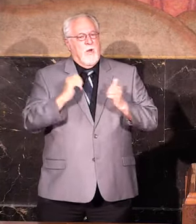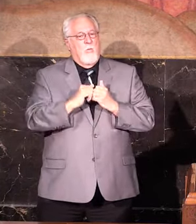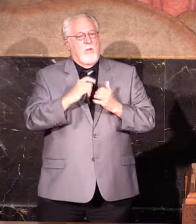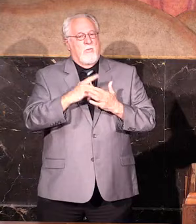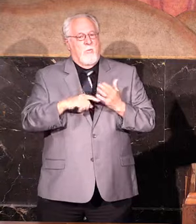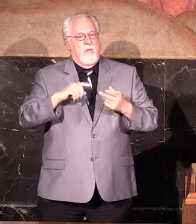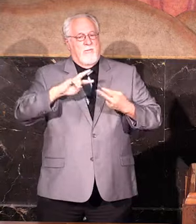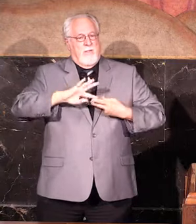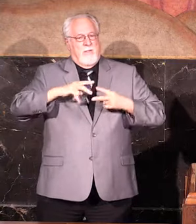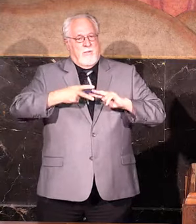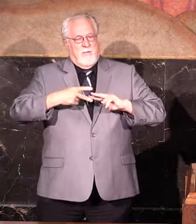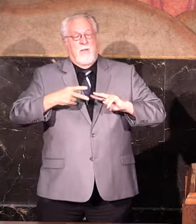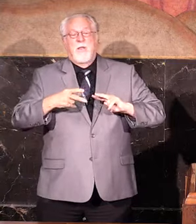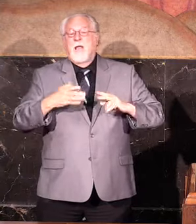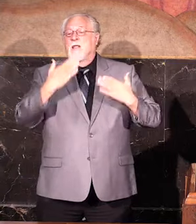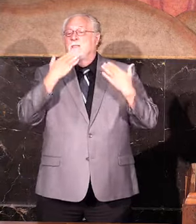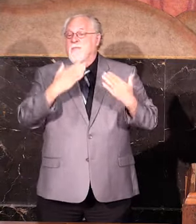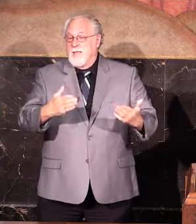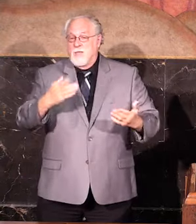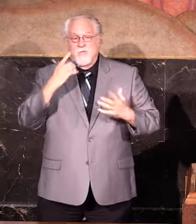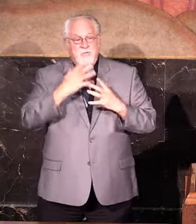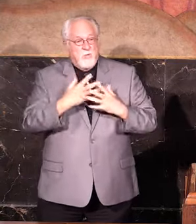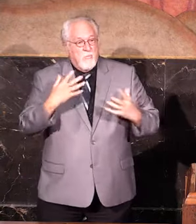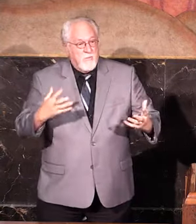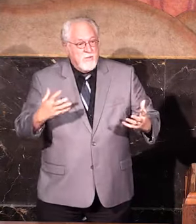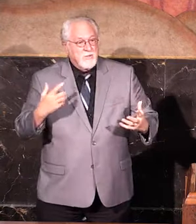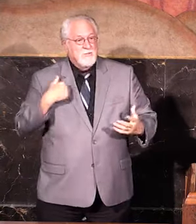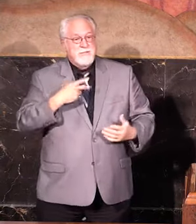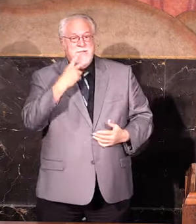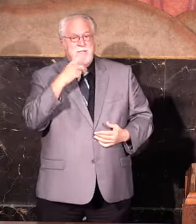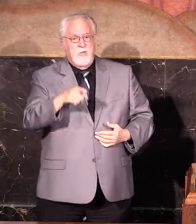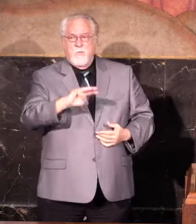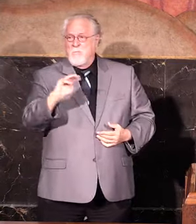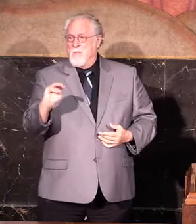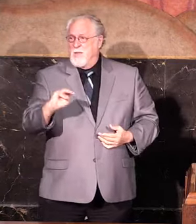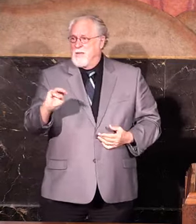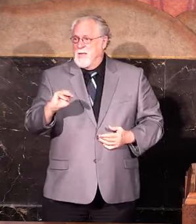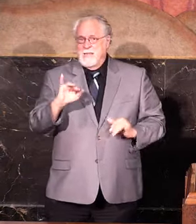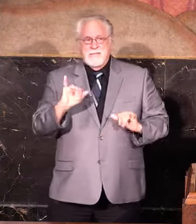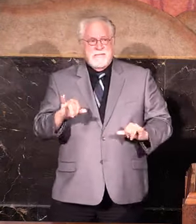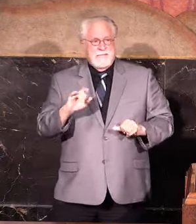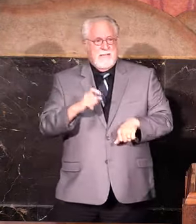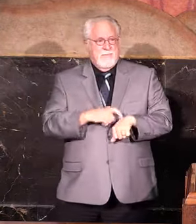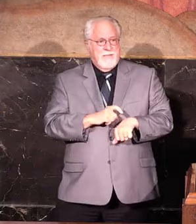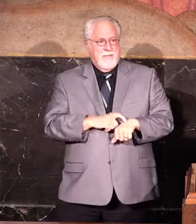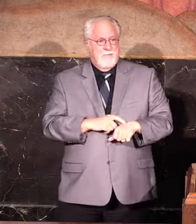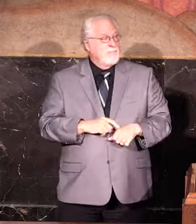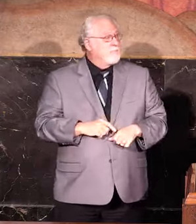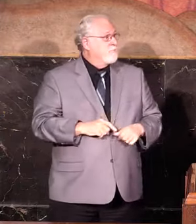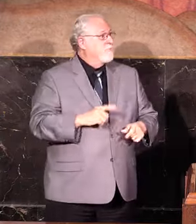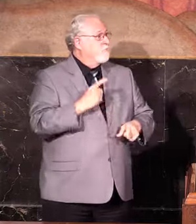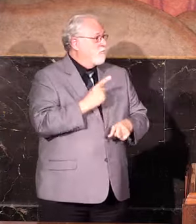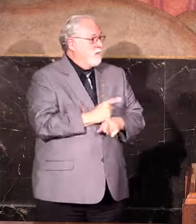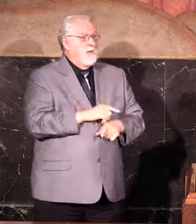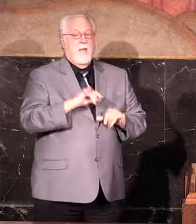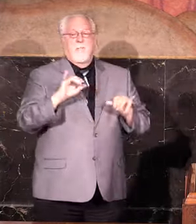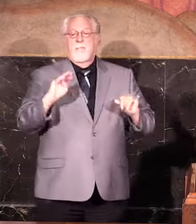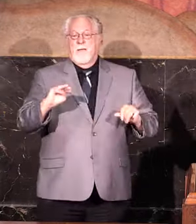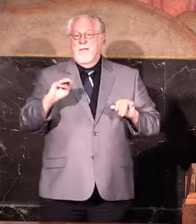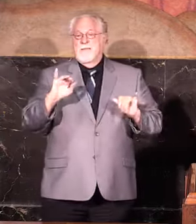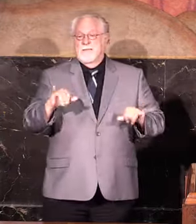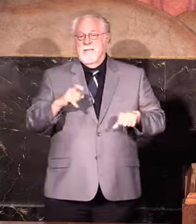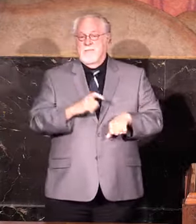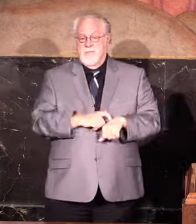alternative is. So thank you all very much. We will see you, I think, Monday at the same time? Yes. Monday back here at the same time.